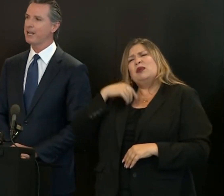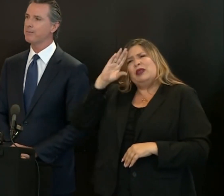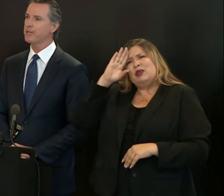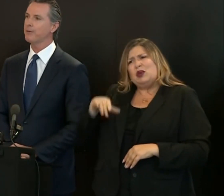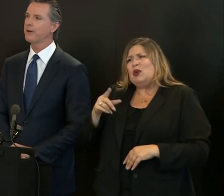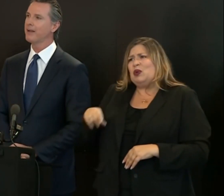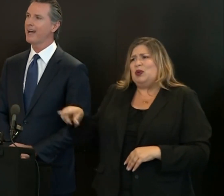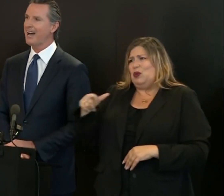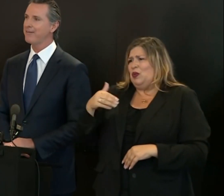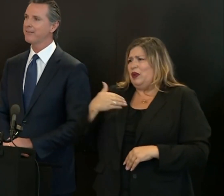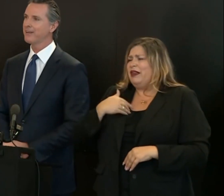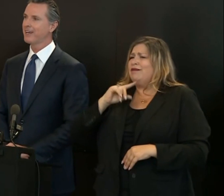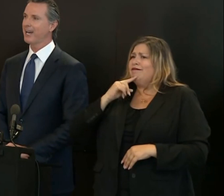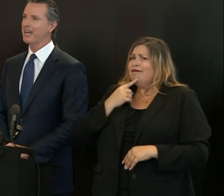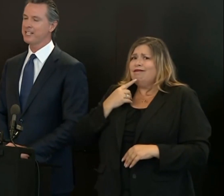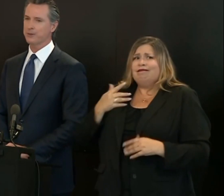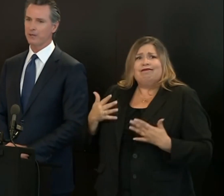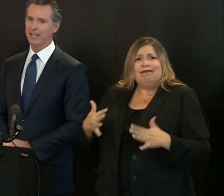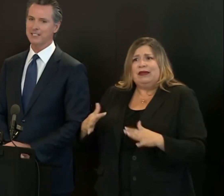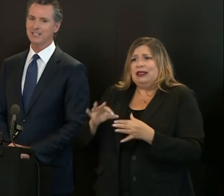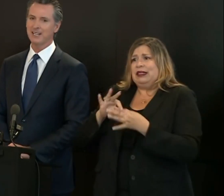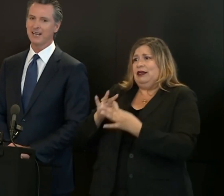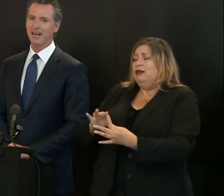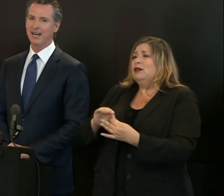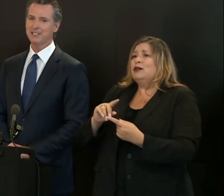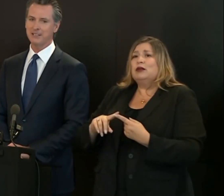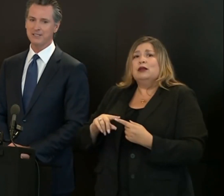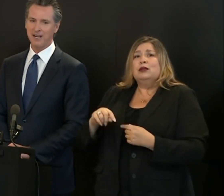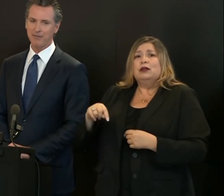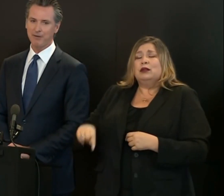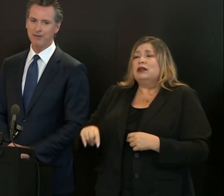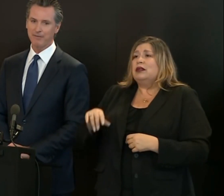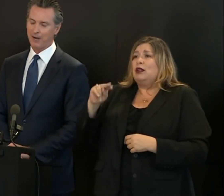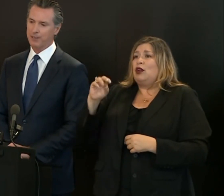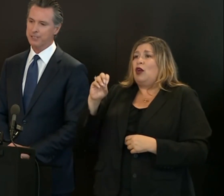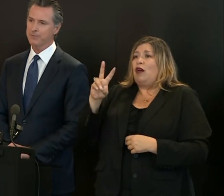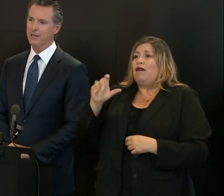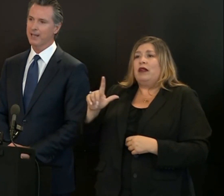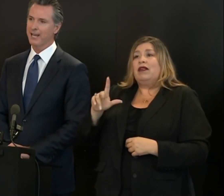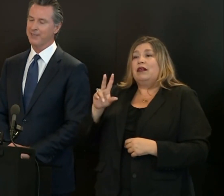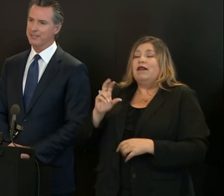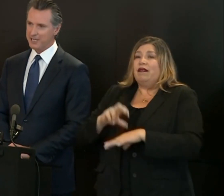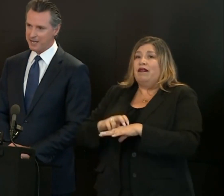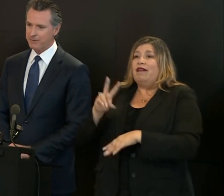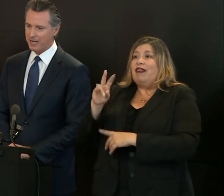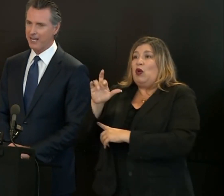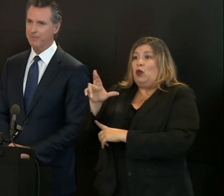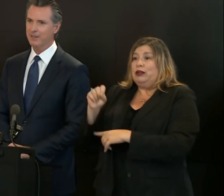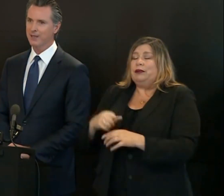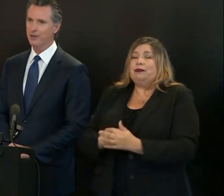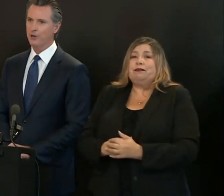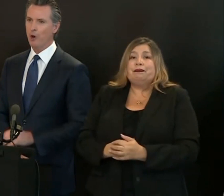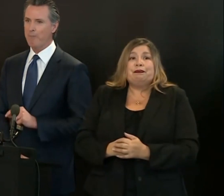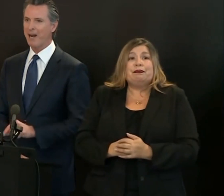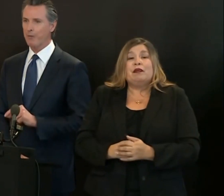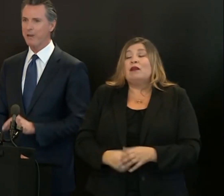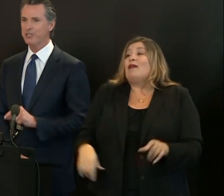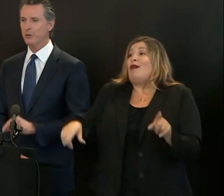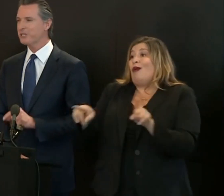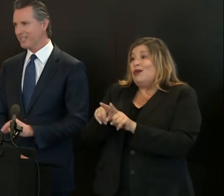anxiety many people have as it relates to this novel virus. At the same time,